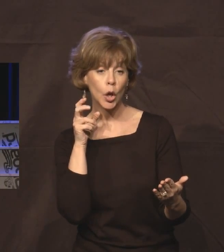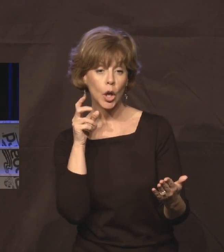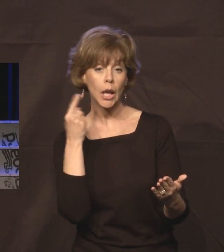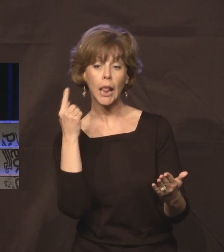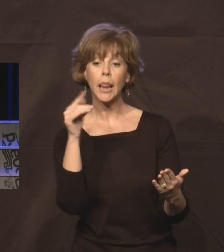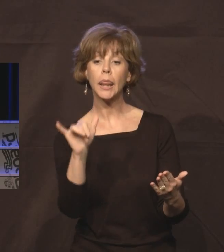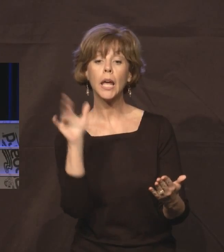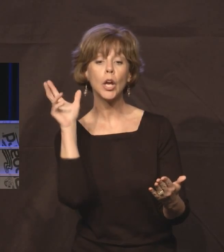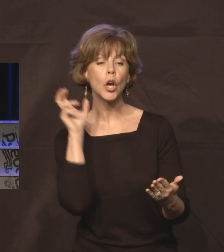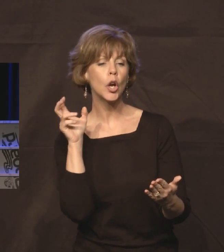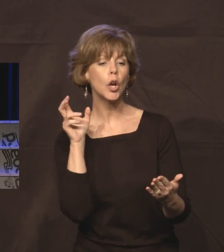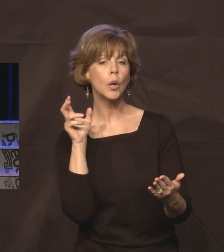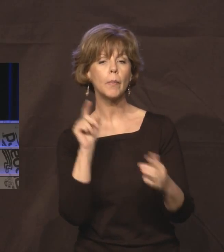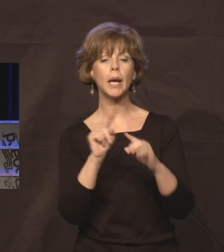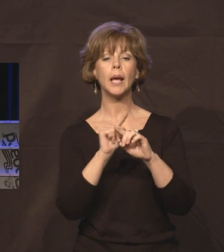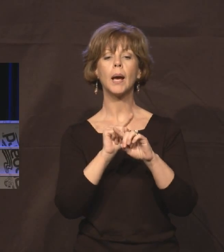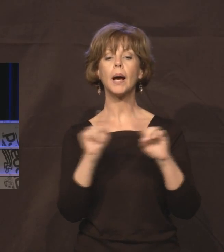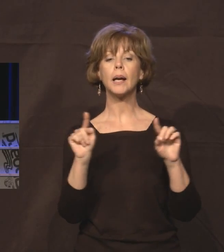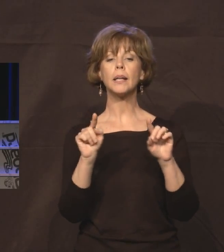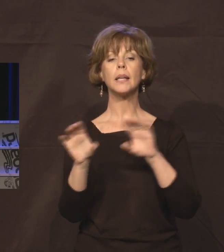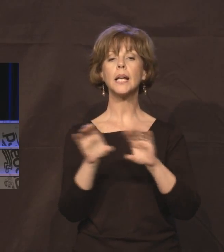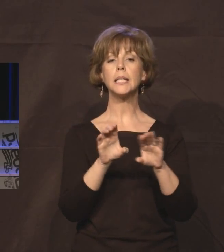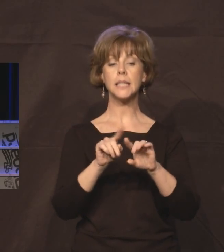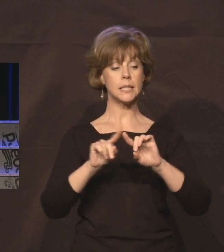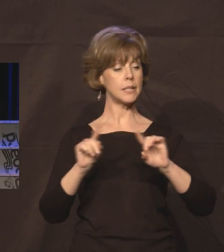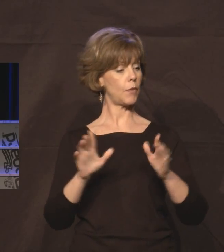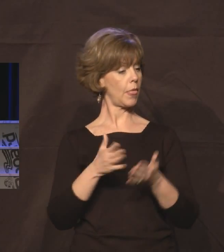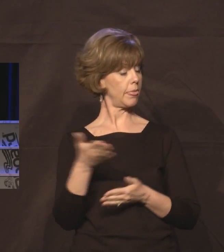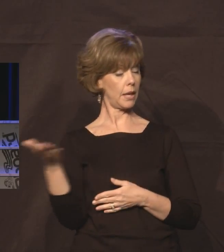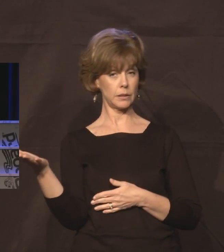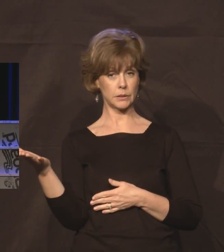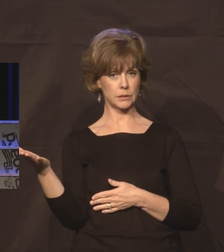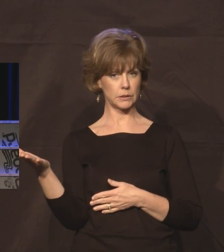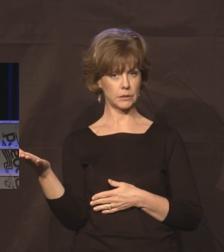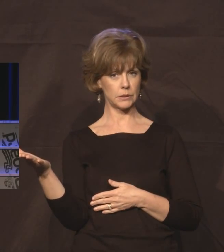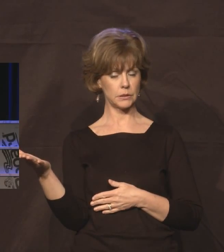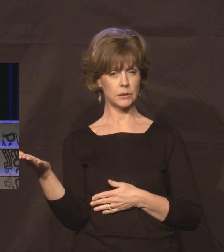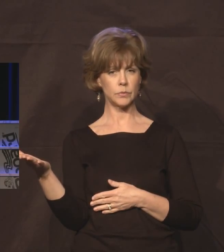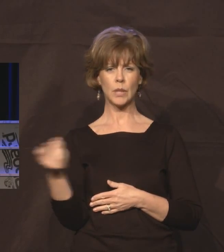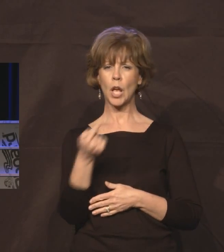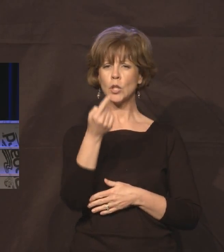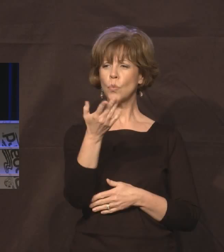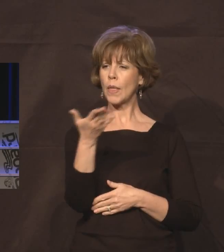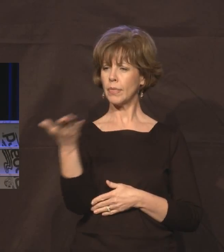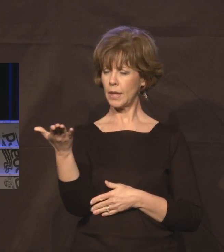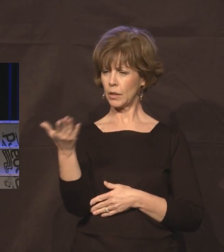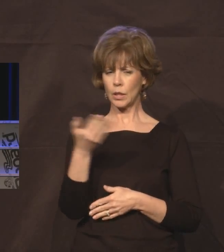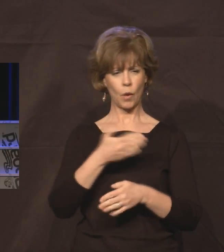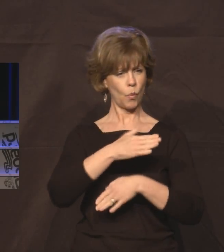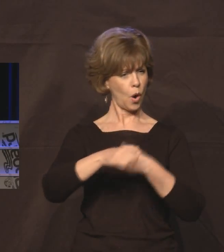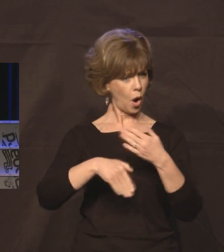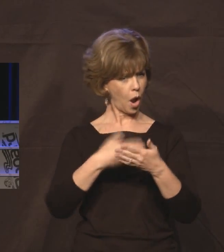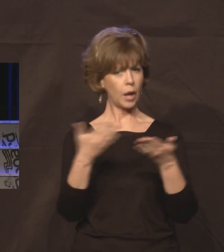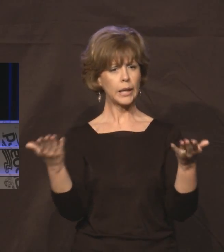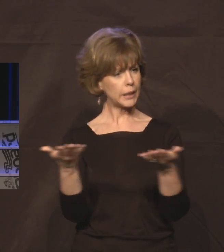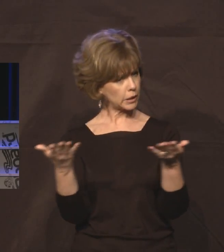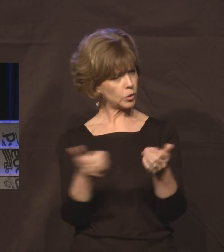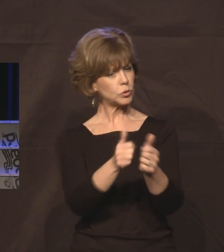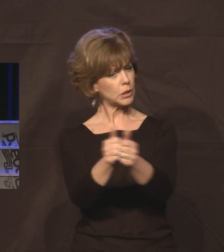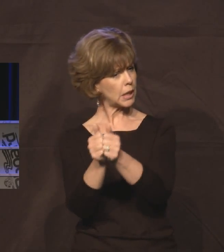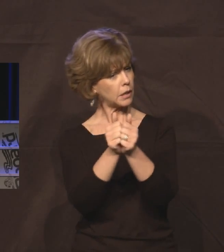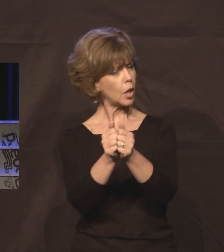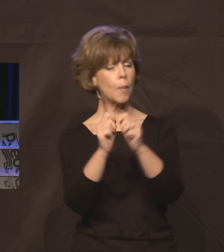different things with what they heard. You know, and that's what I think it always comes down to. I mean, it's one thing for even all of us to be in this room, right? But it matters what we